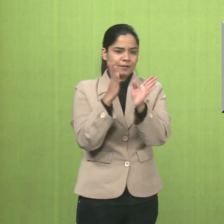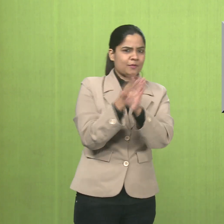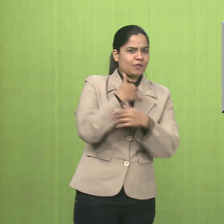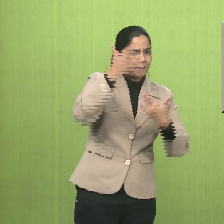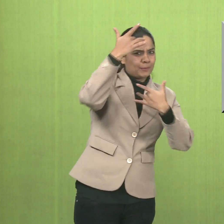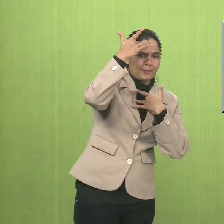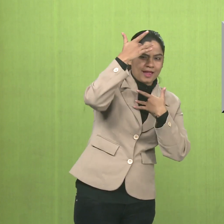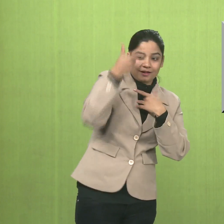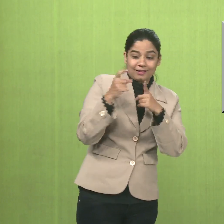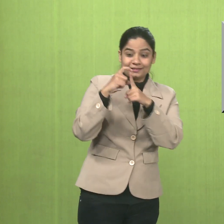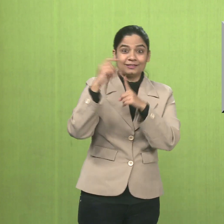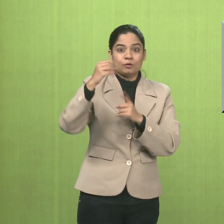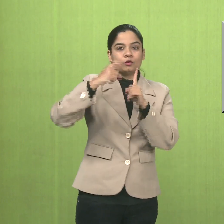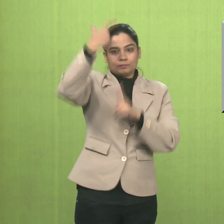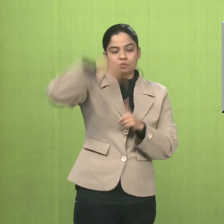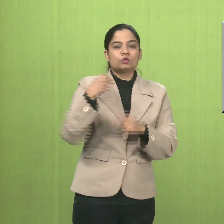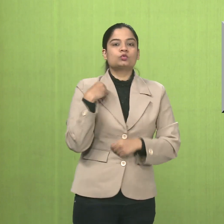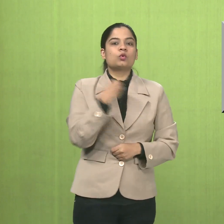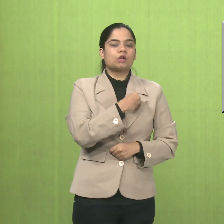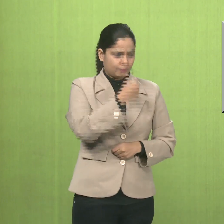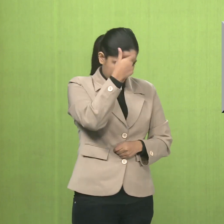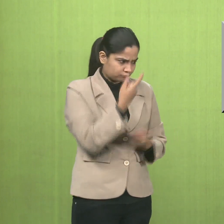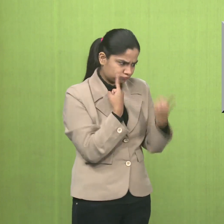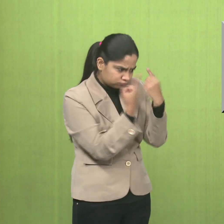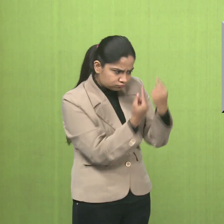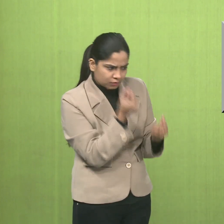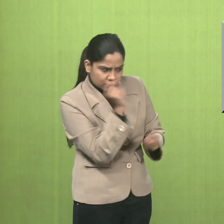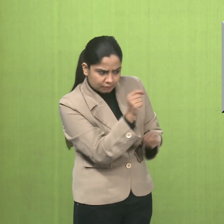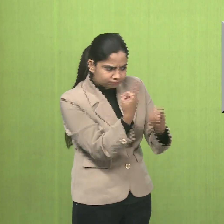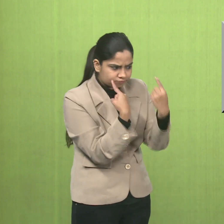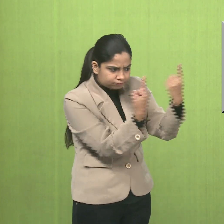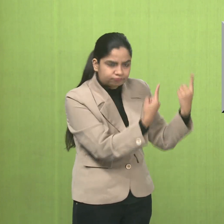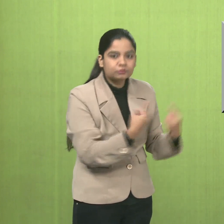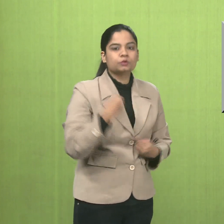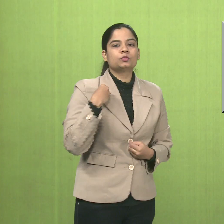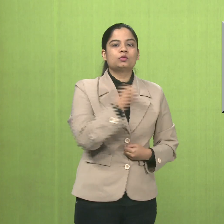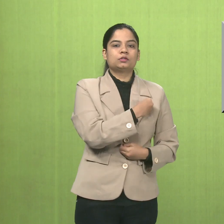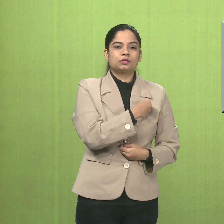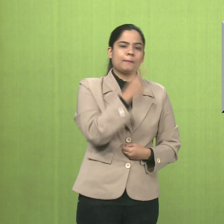Doctor, a person who's qualified to treat ill people and provides medicines, etc.